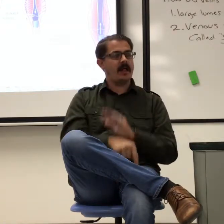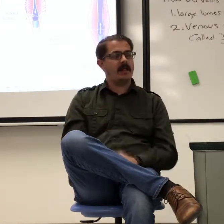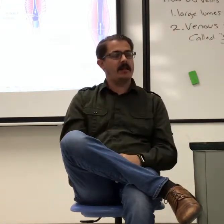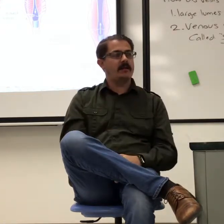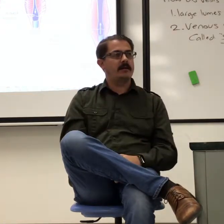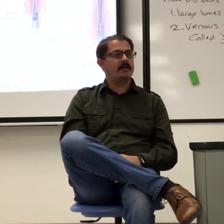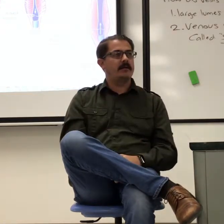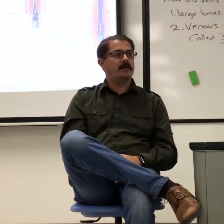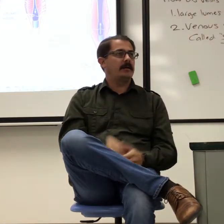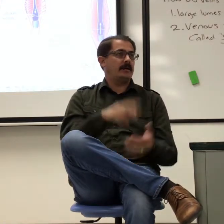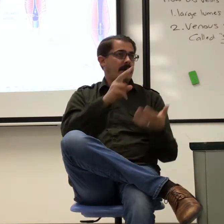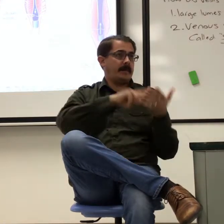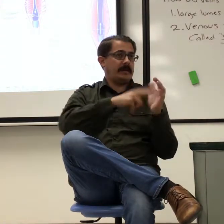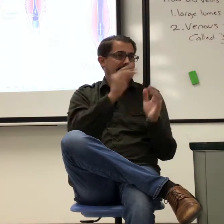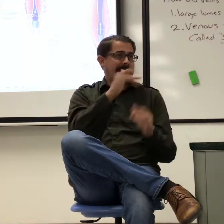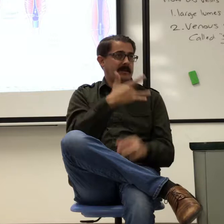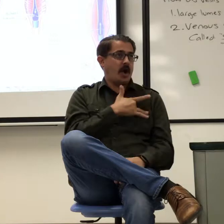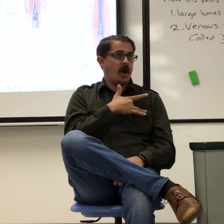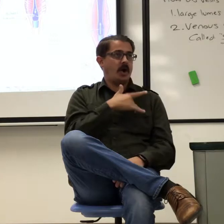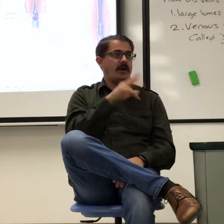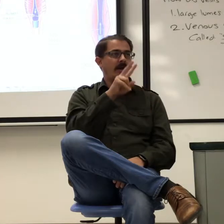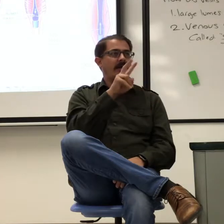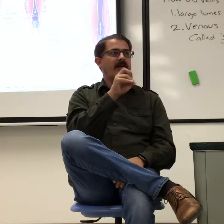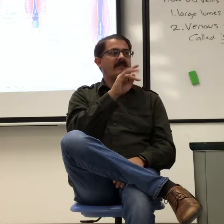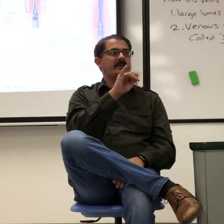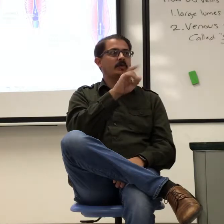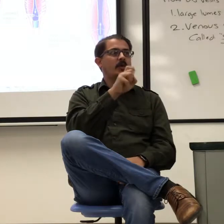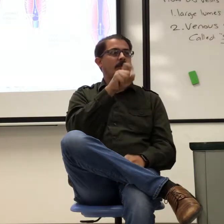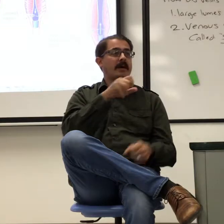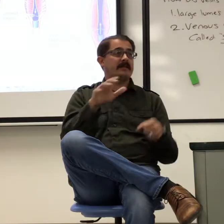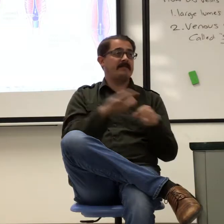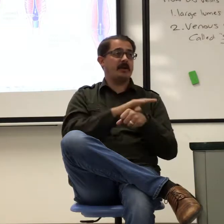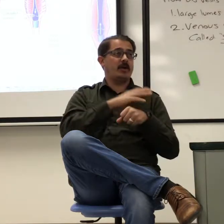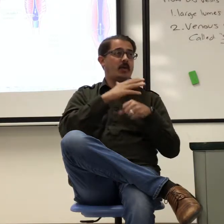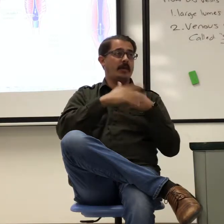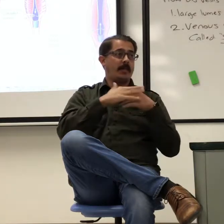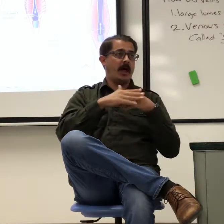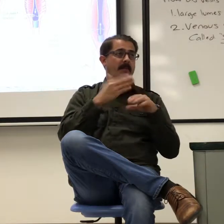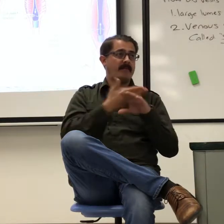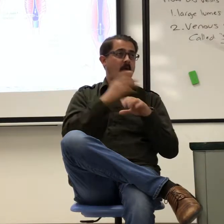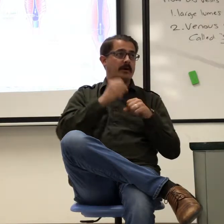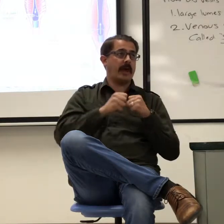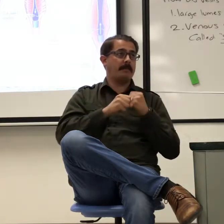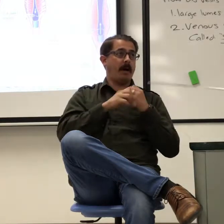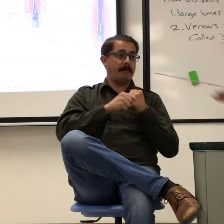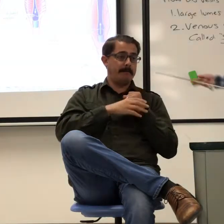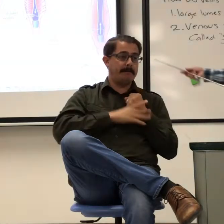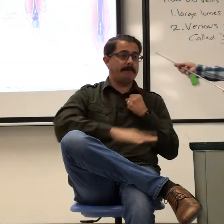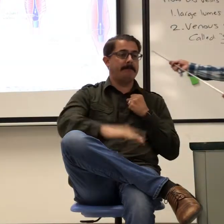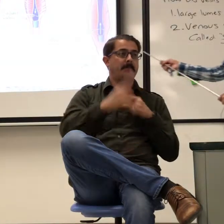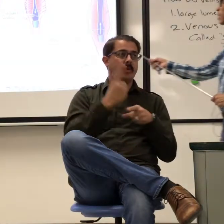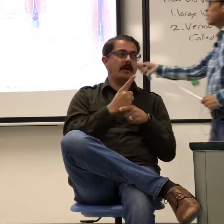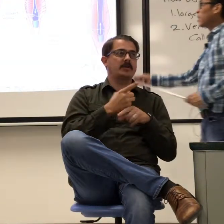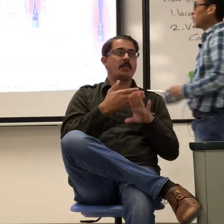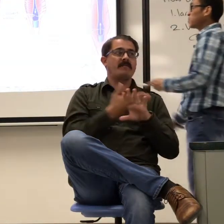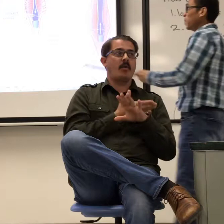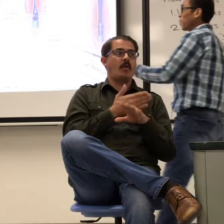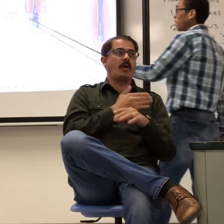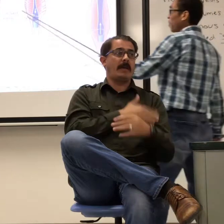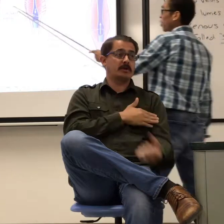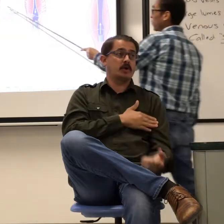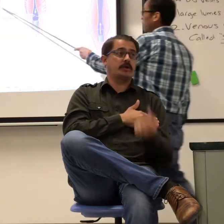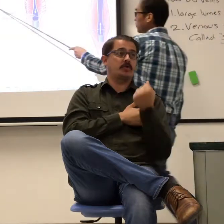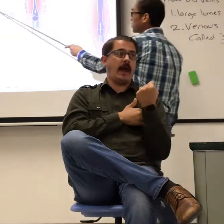I mean, just like the heart, the ventricles have to fill with blood before they can pump blood. So prior to a muscle contracting, this